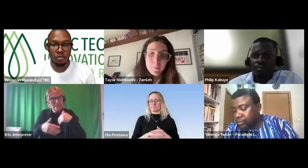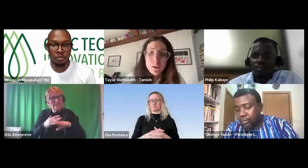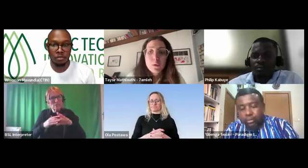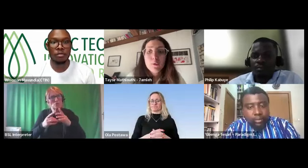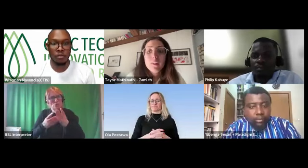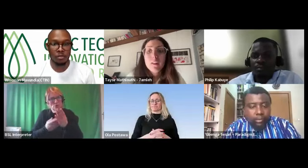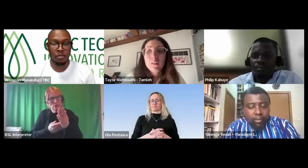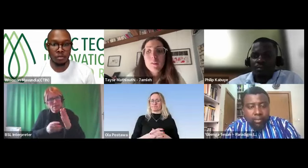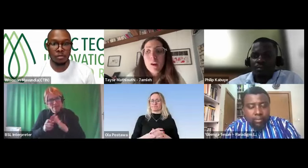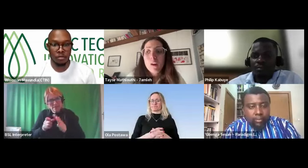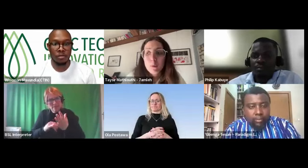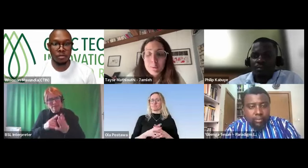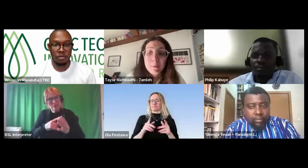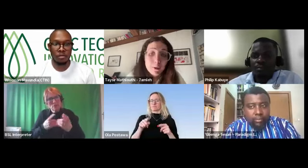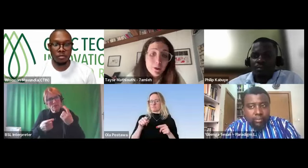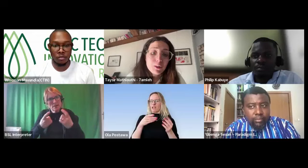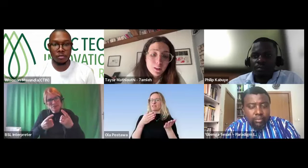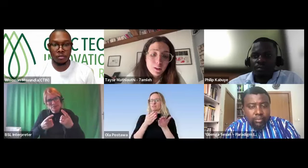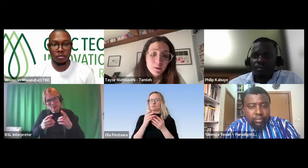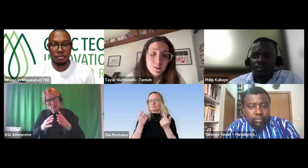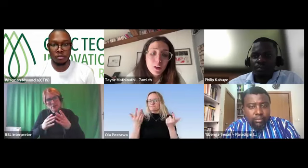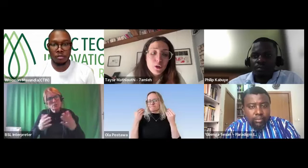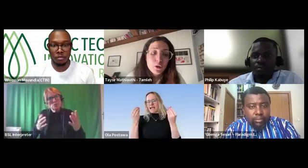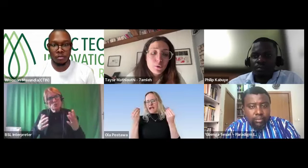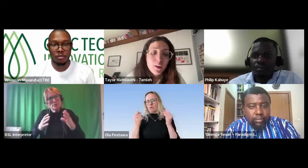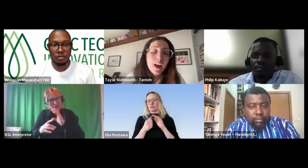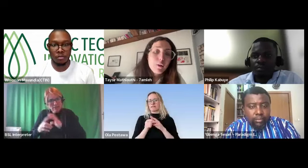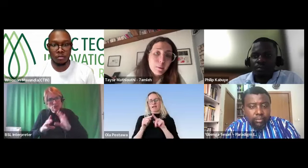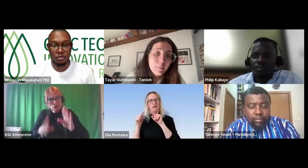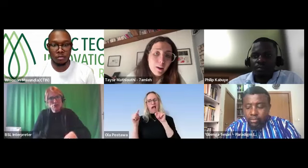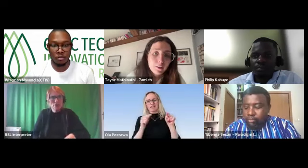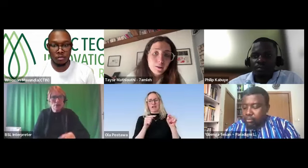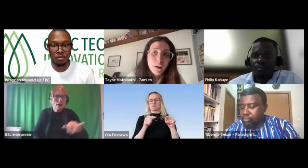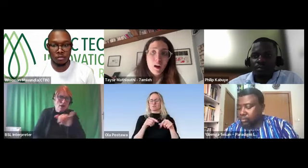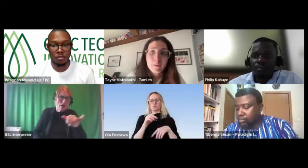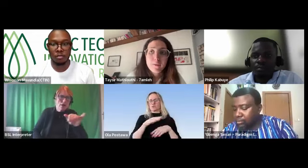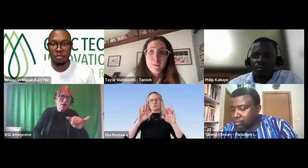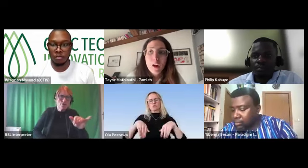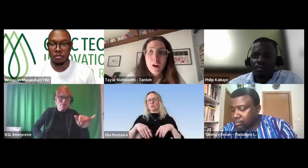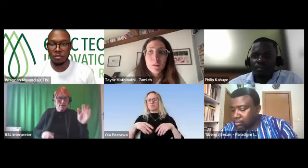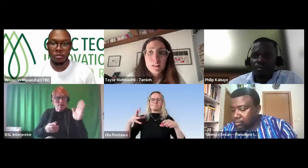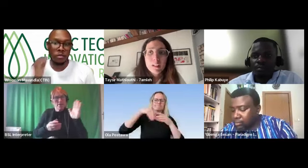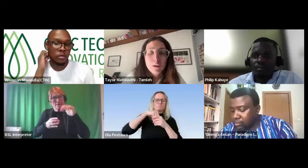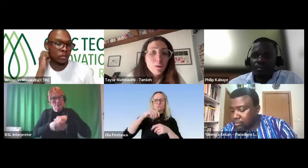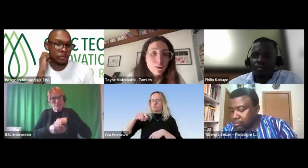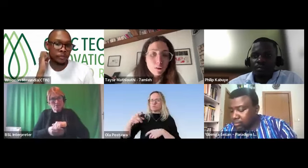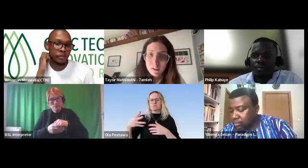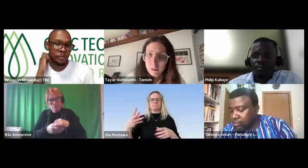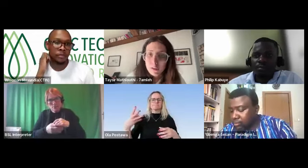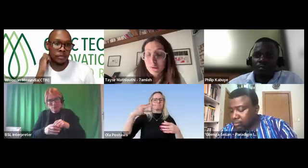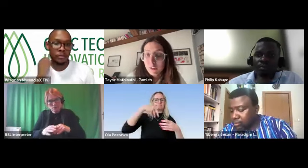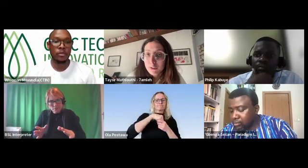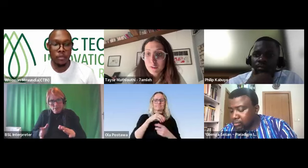the DSA. So I do think that global majority countries should either be part of